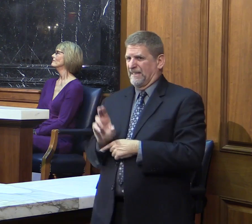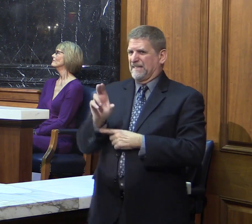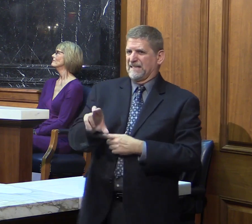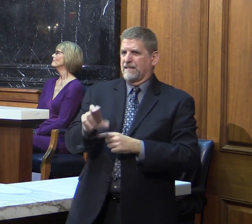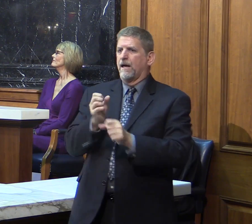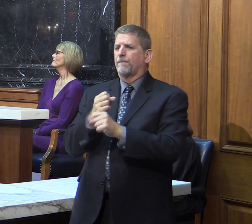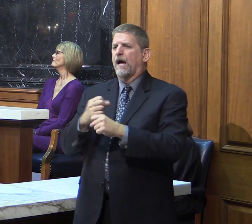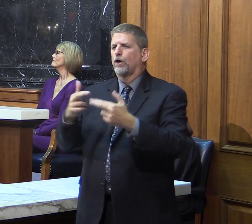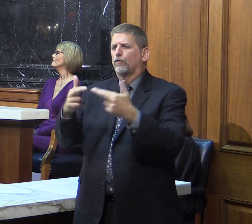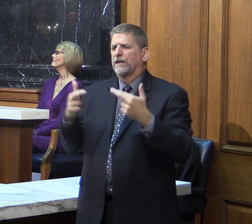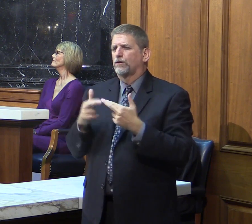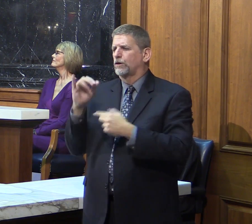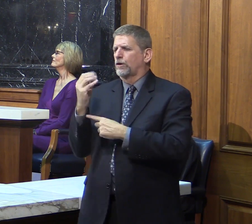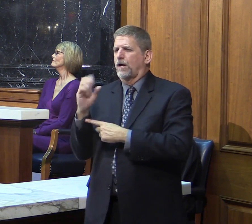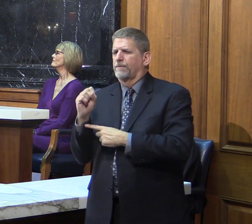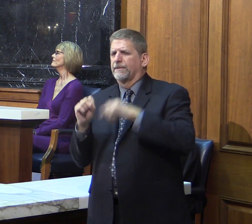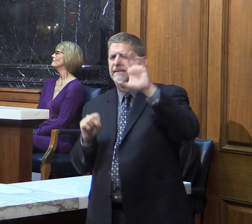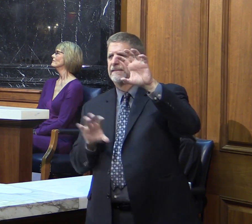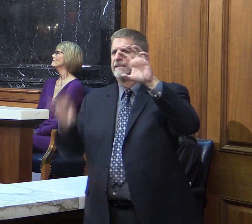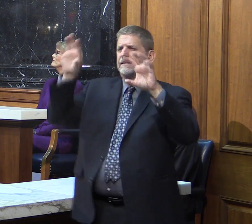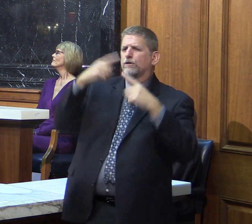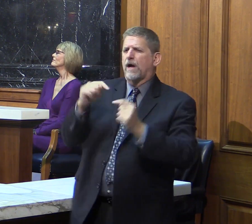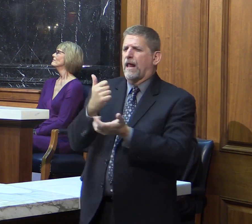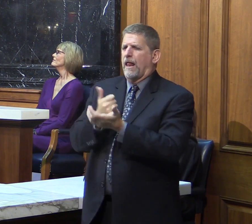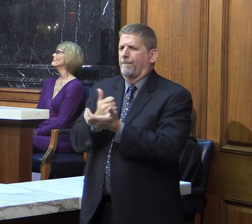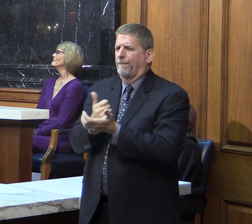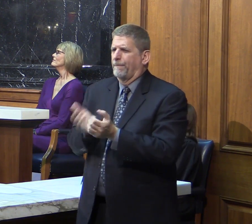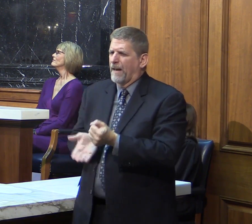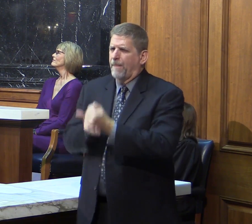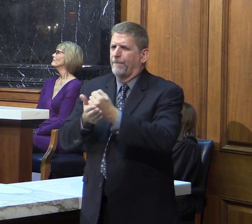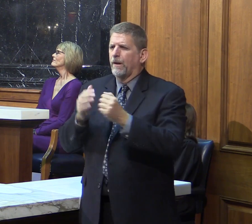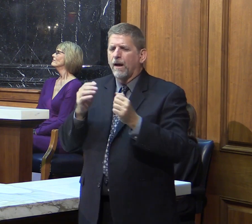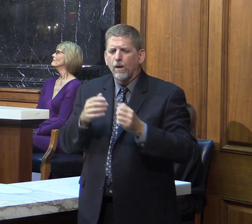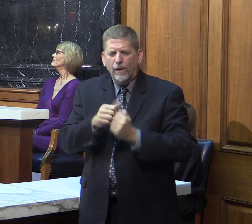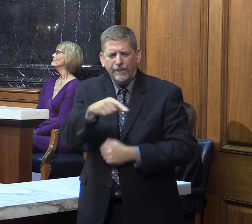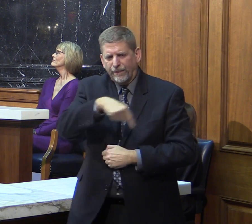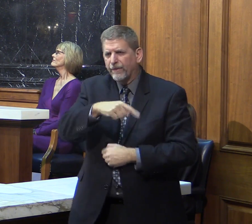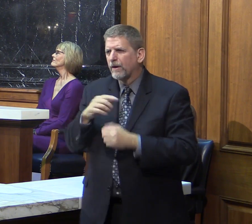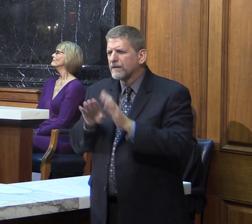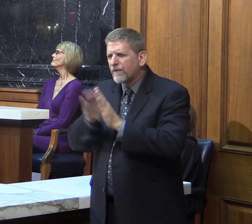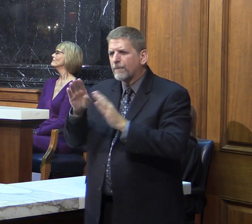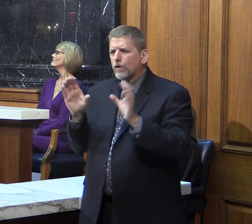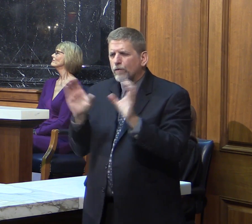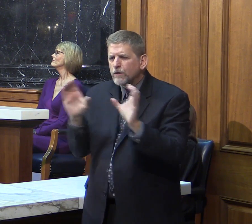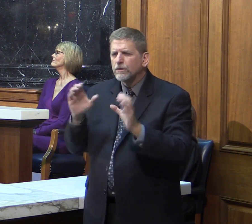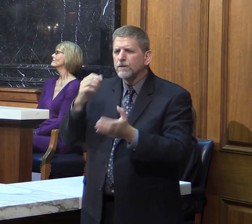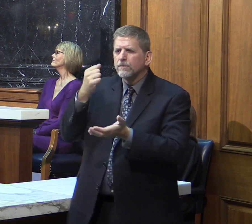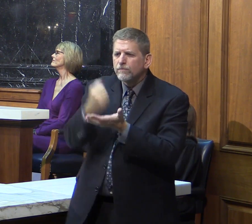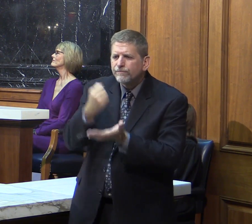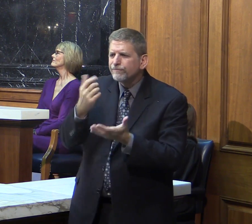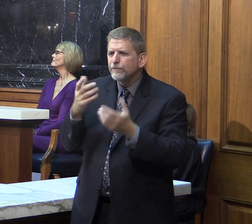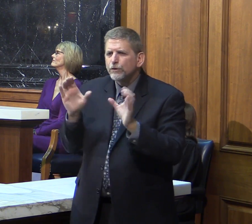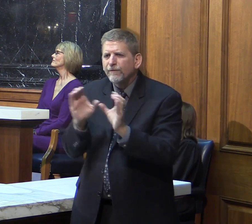jobs-ready grants to help current workers complete credentials and certificates in high-demand, high-wage fields so